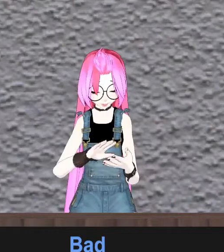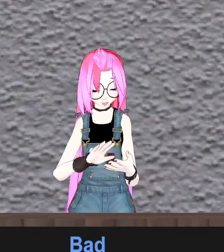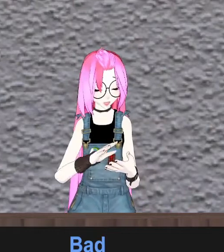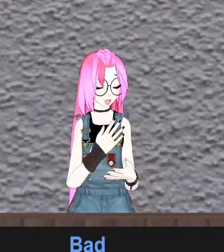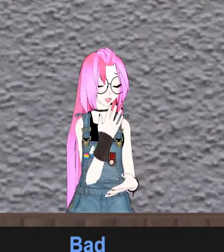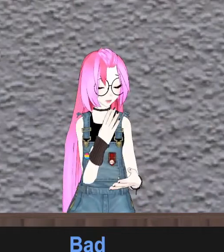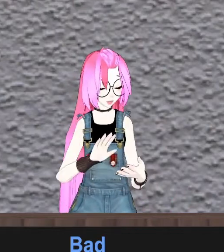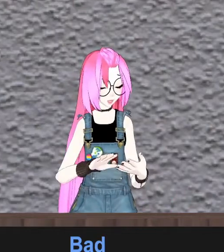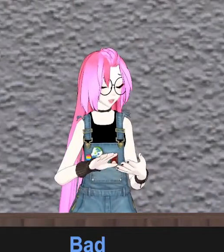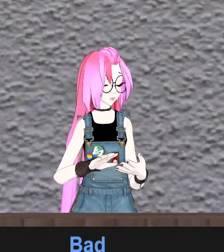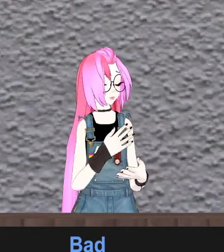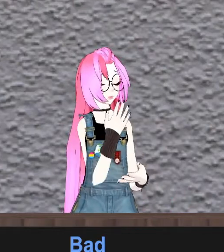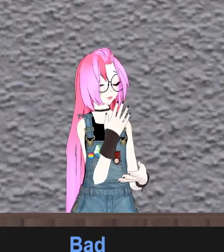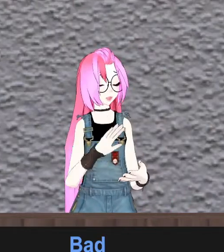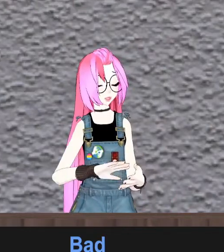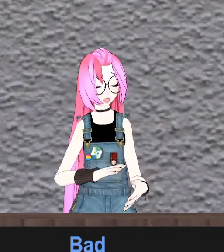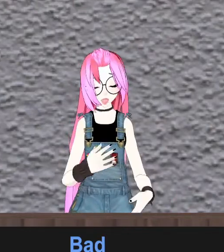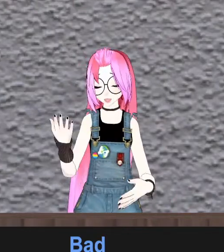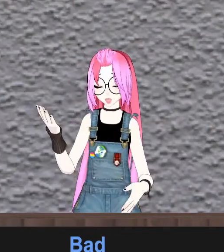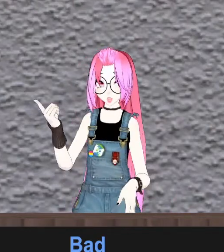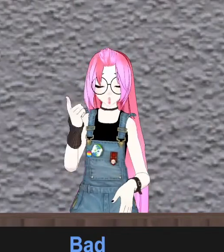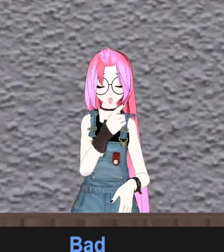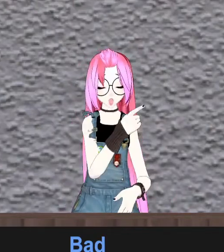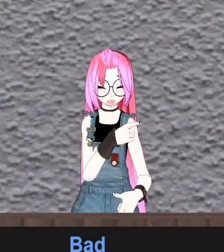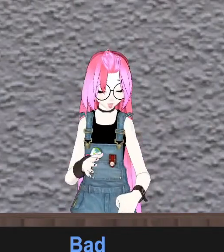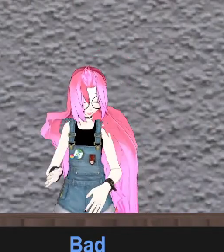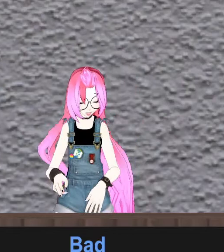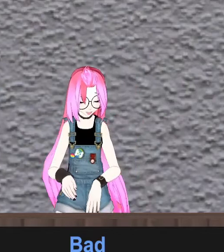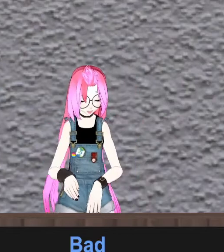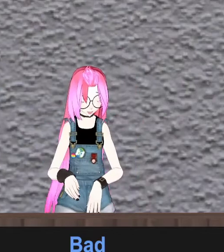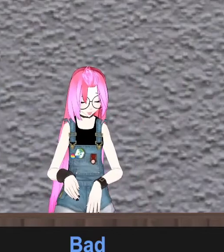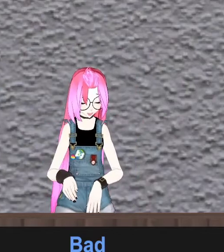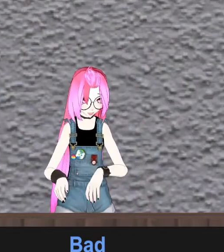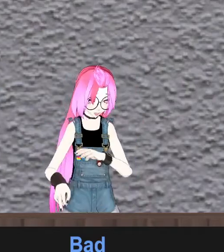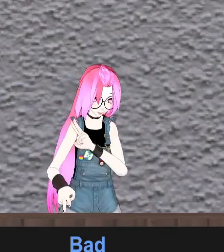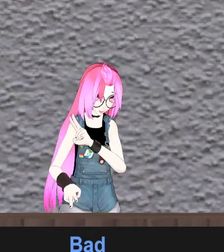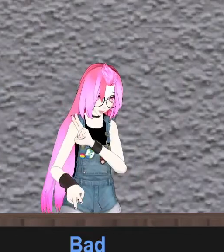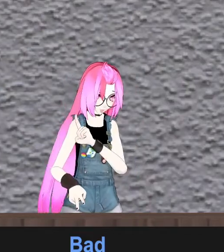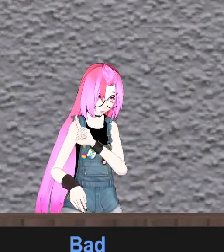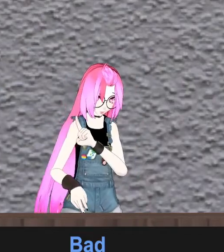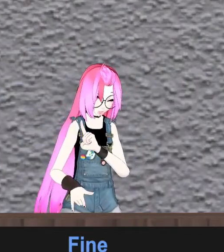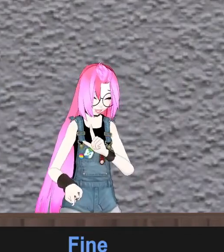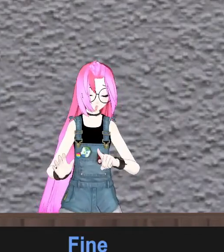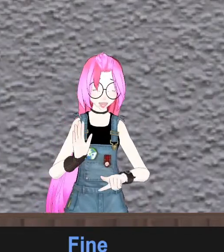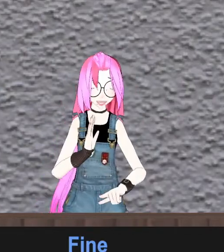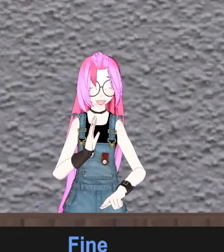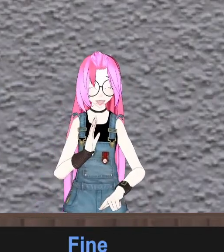or on your hand. All right, so now let's do a little exercise. I'm going to ask you guys, and also fine. We'll teach this one as well.